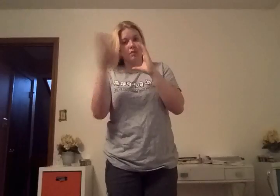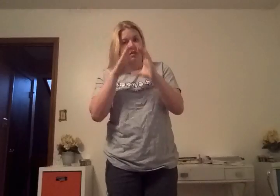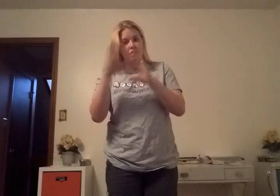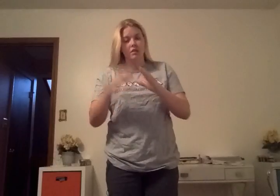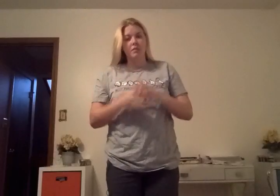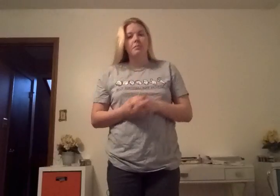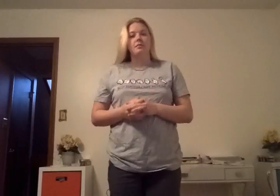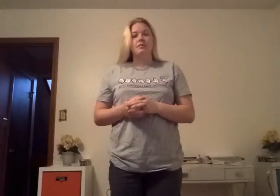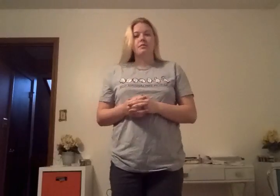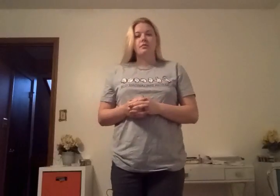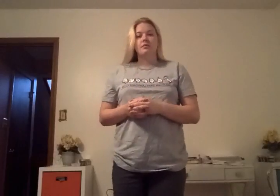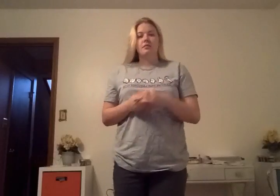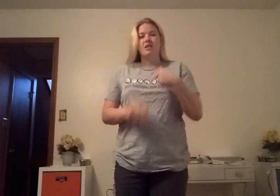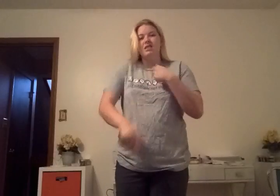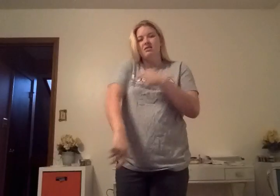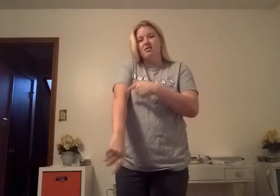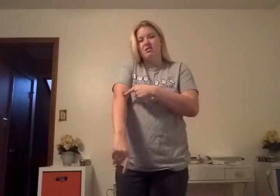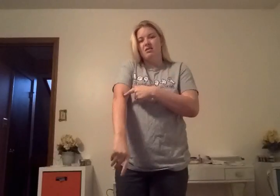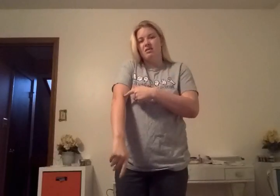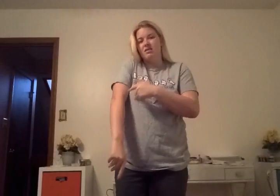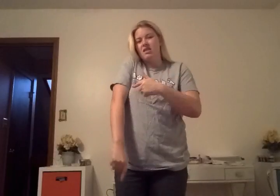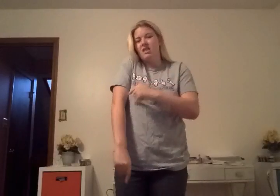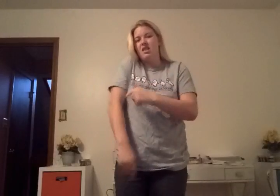I had arthritis. My kidneys were shutting down.